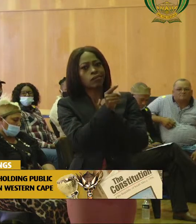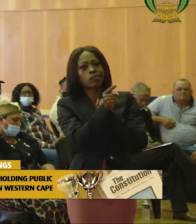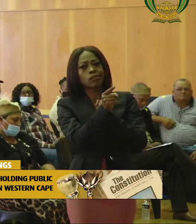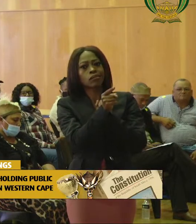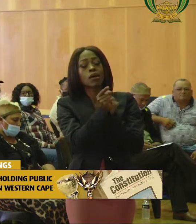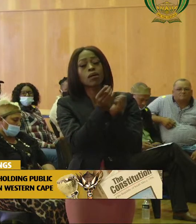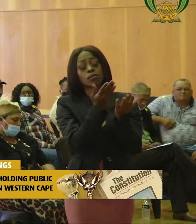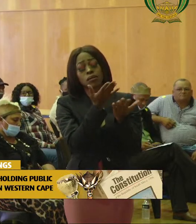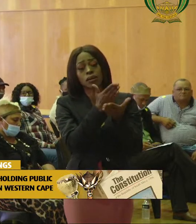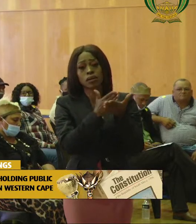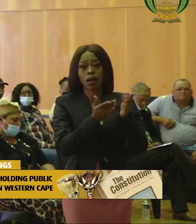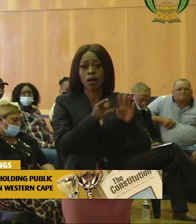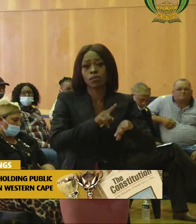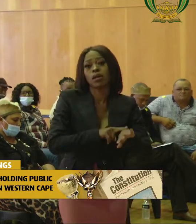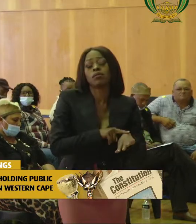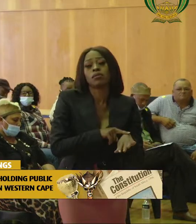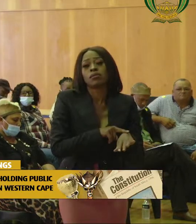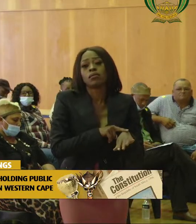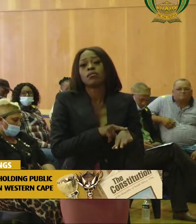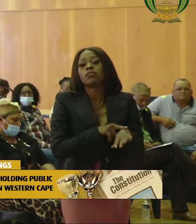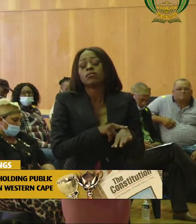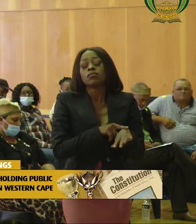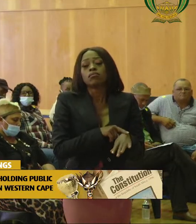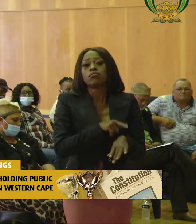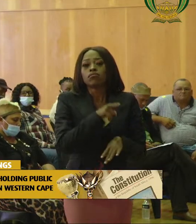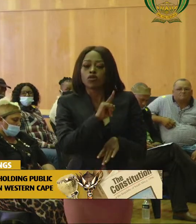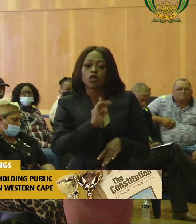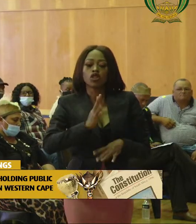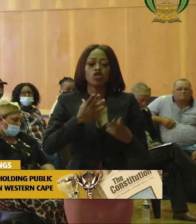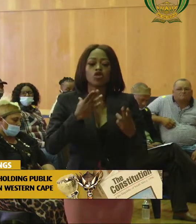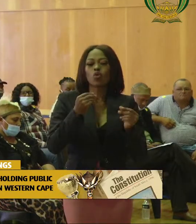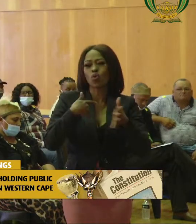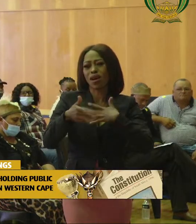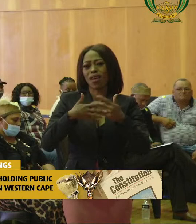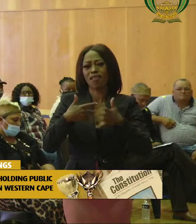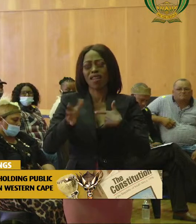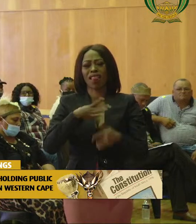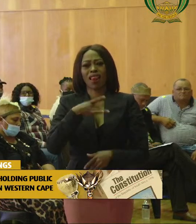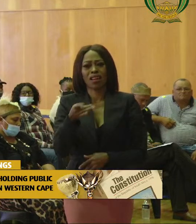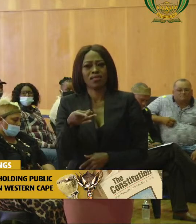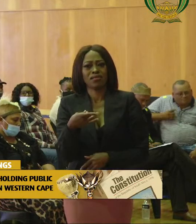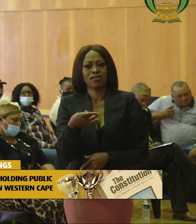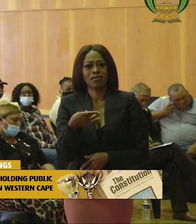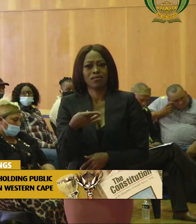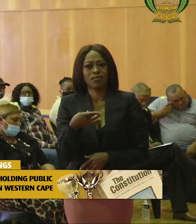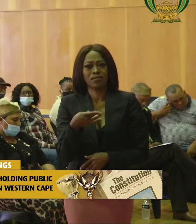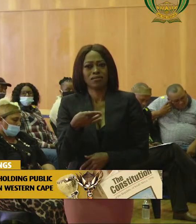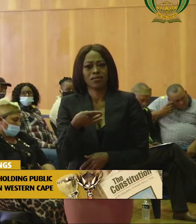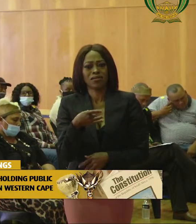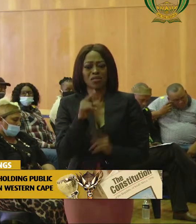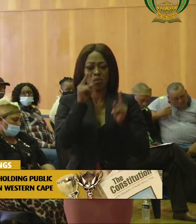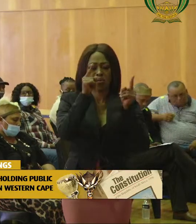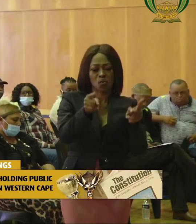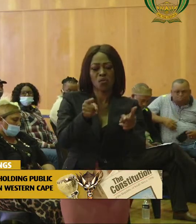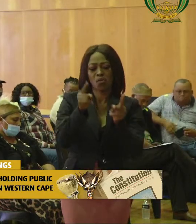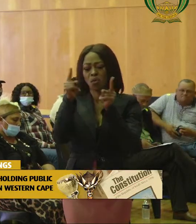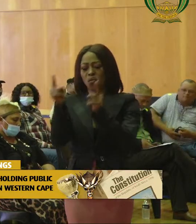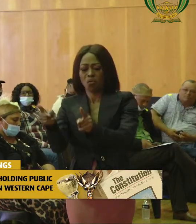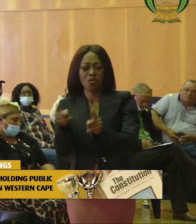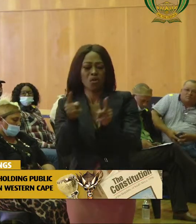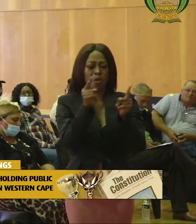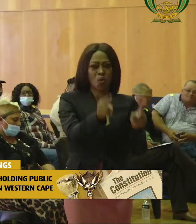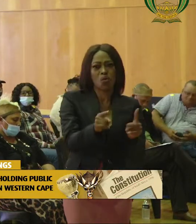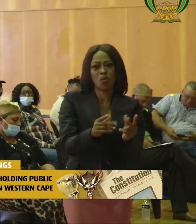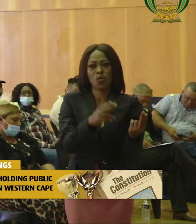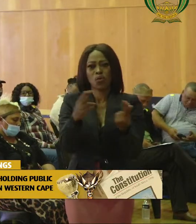iye ifune ukuzenzela, benzela le nto zii-dictators,